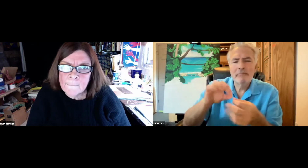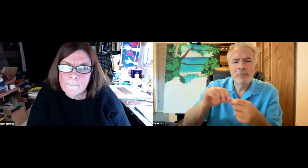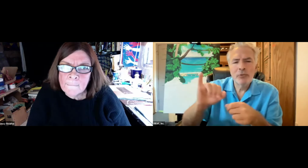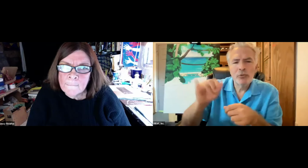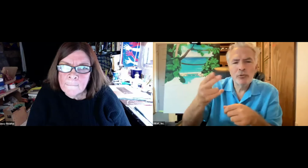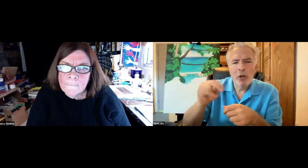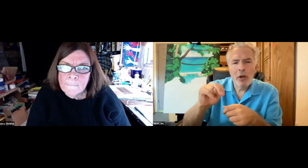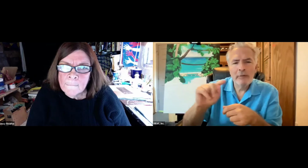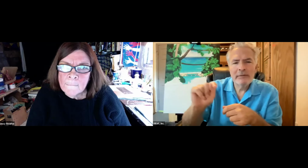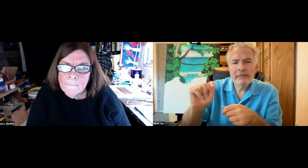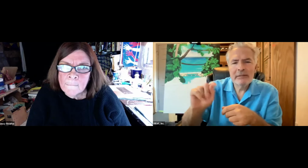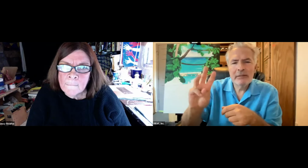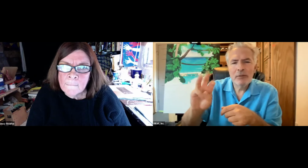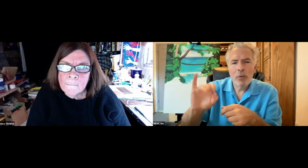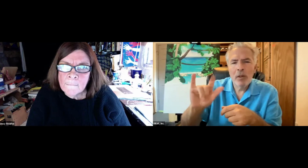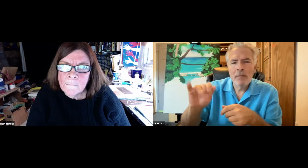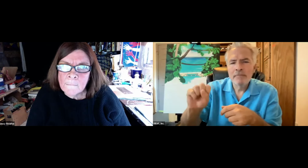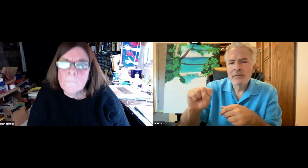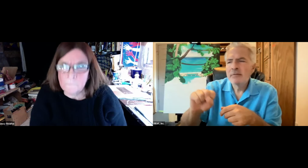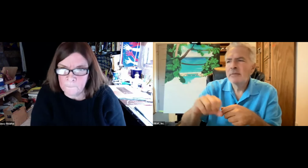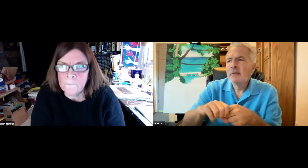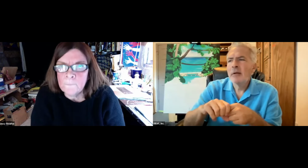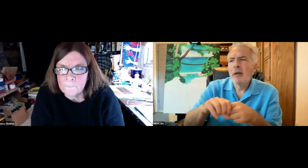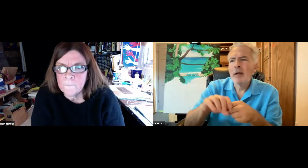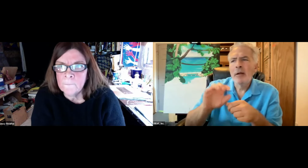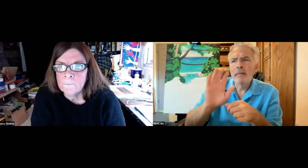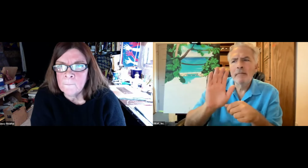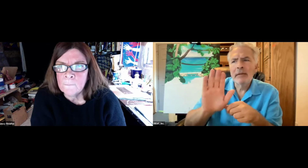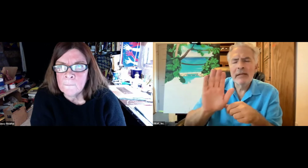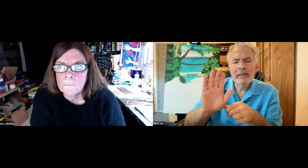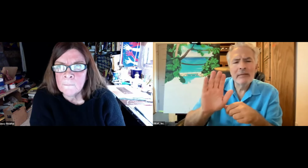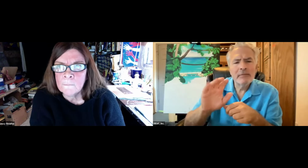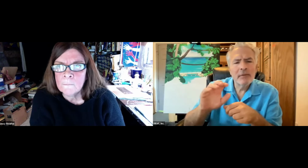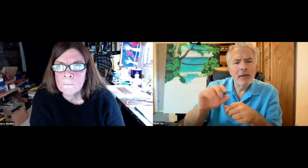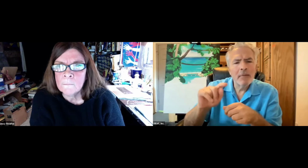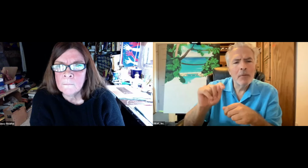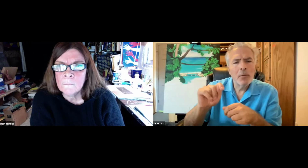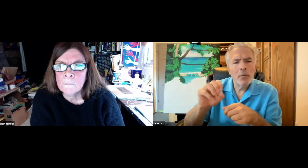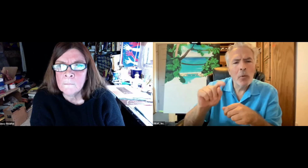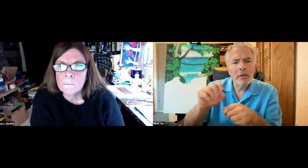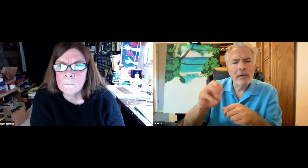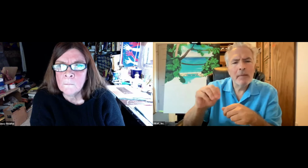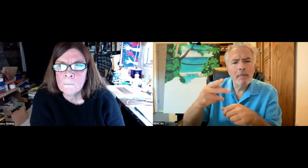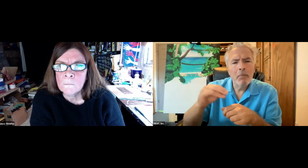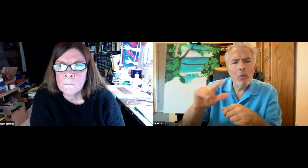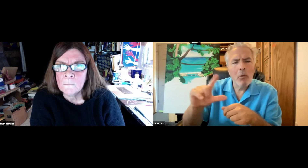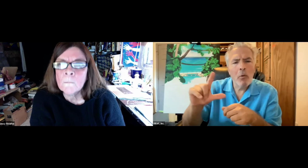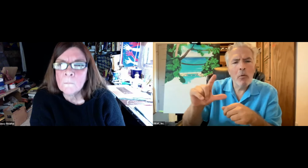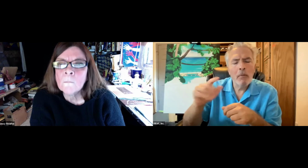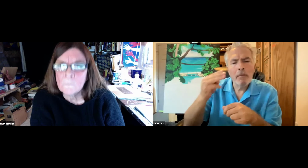So, the next question was related to John T. Williams, and they're wondering,